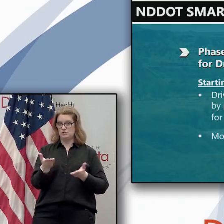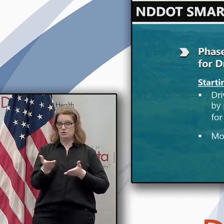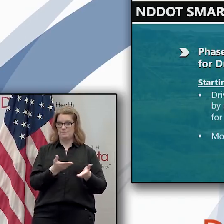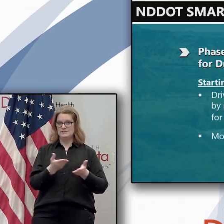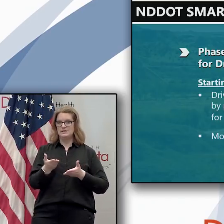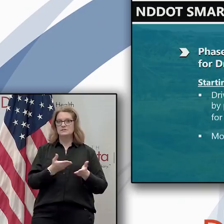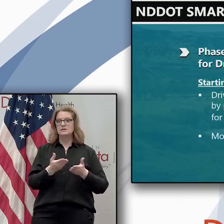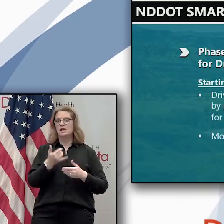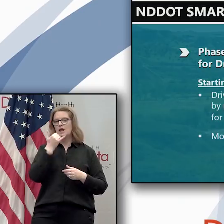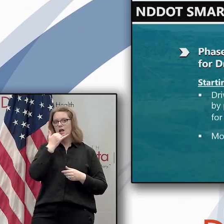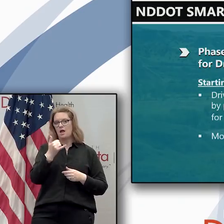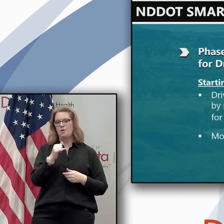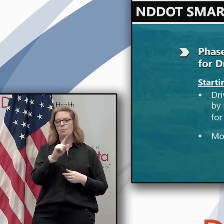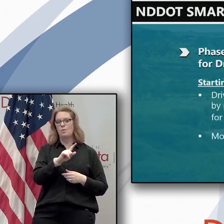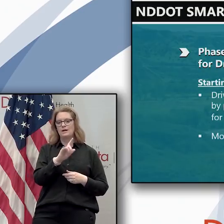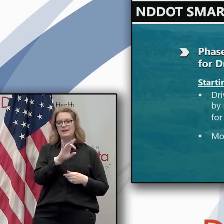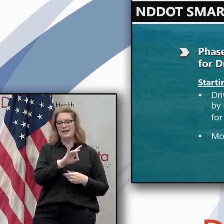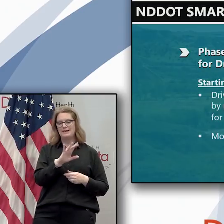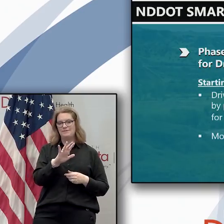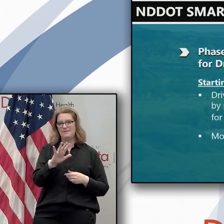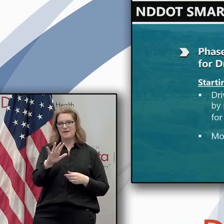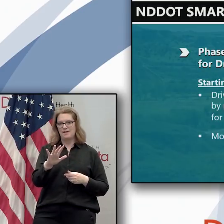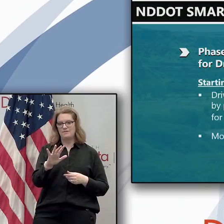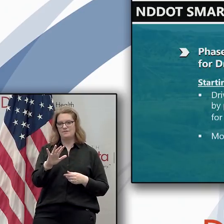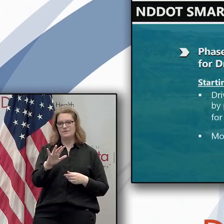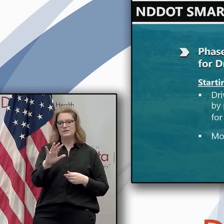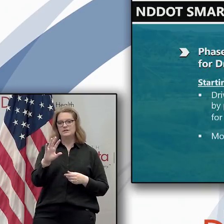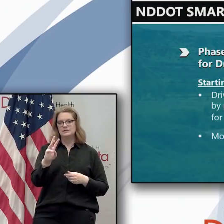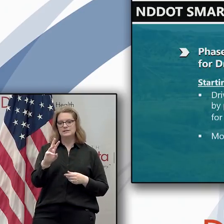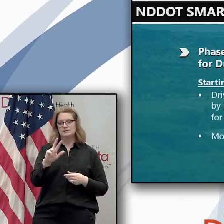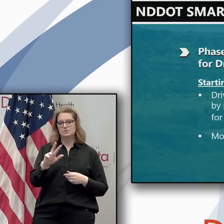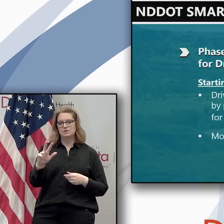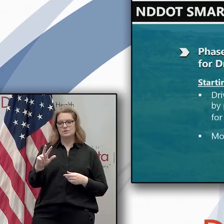services, call toll-free